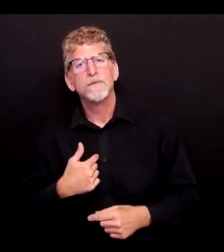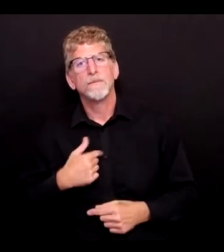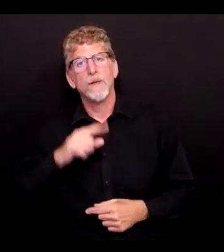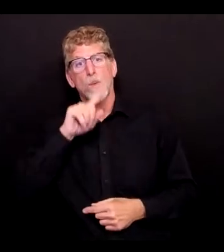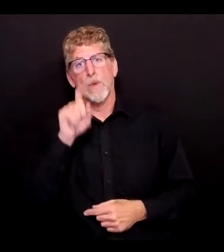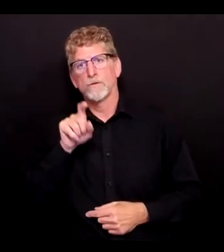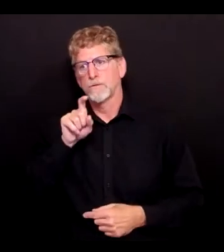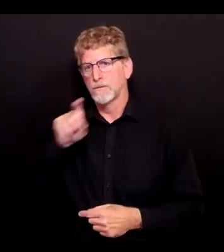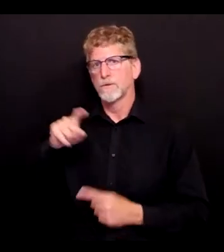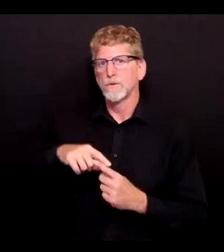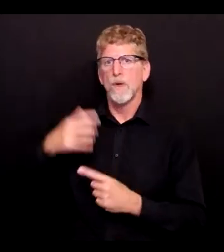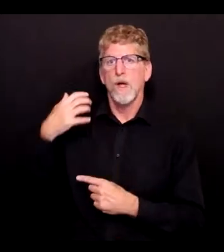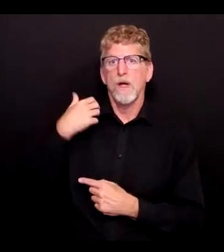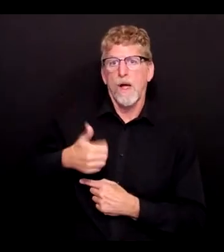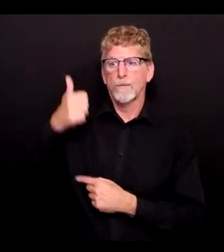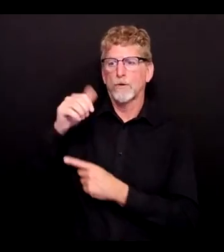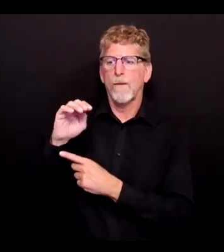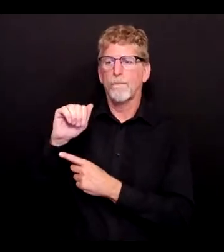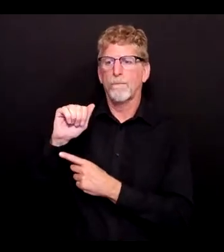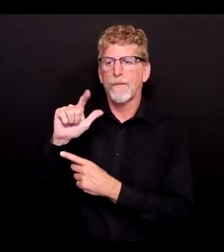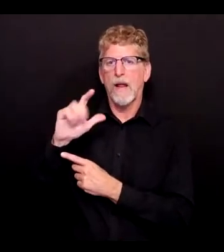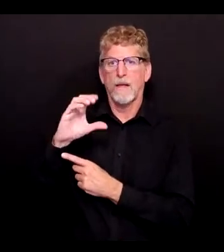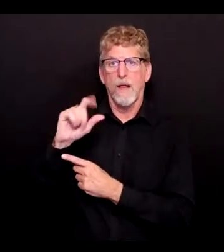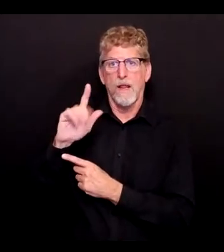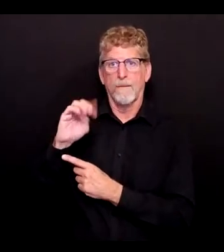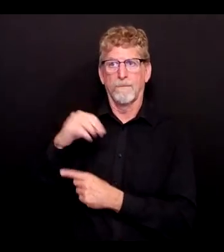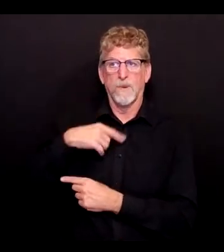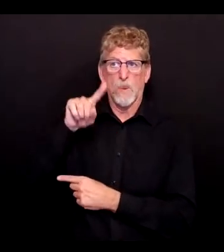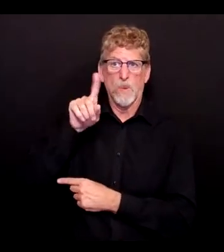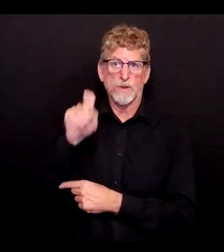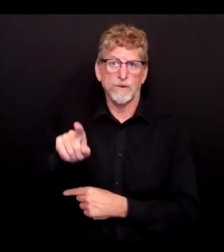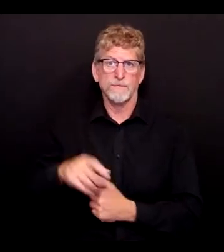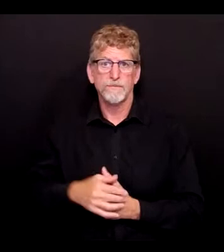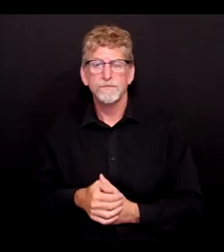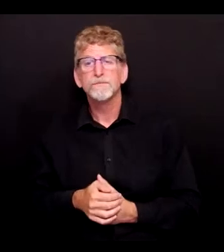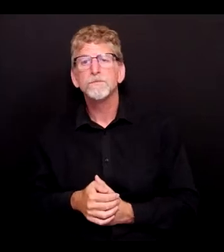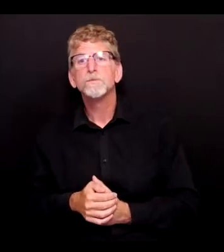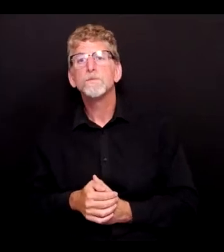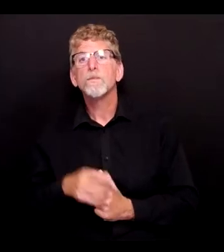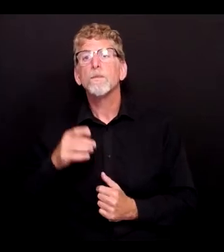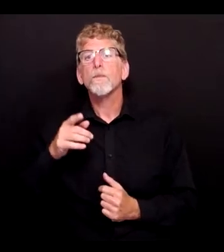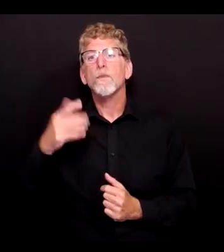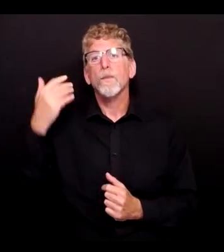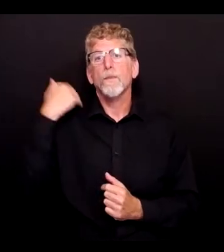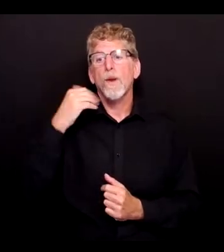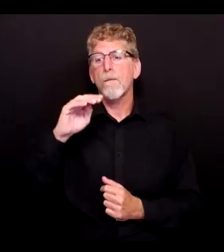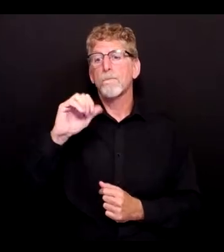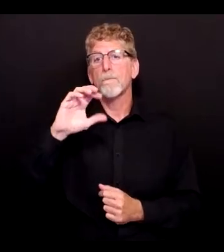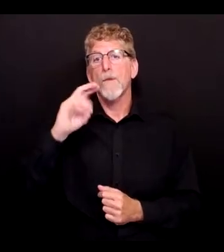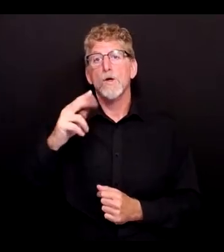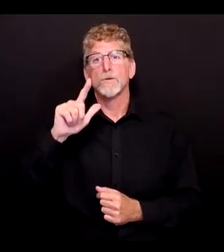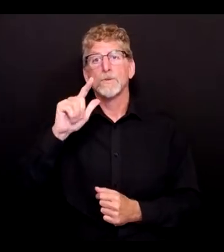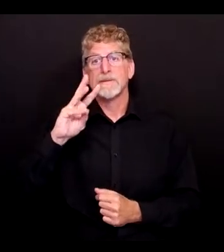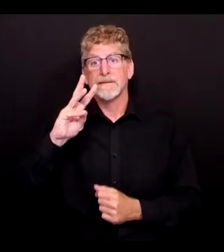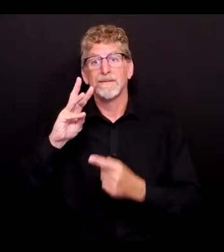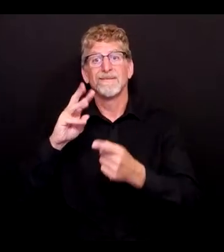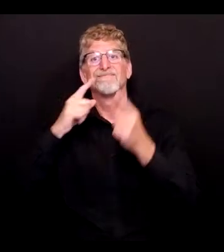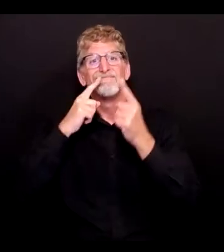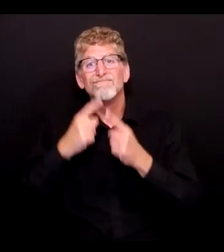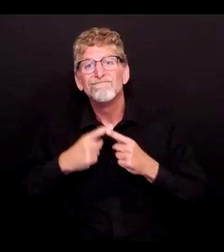Back on the March 26th eligibility announcement, you had said the state expects to get up to